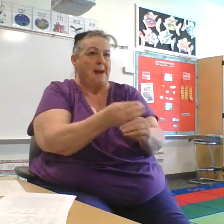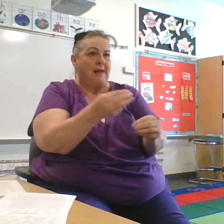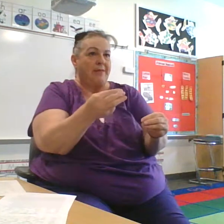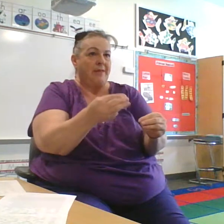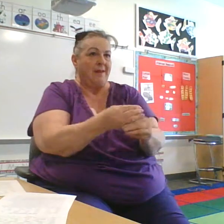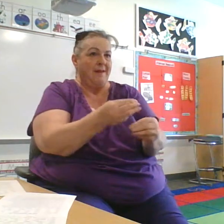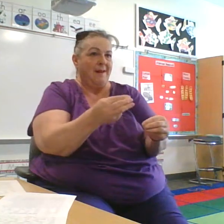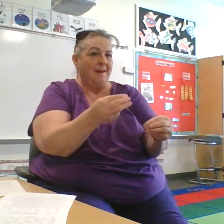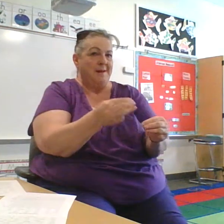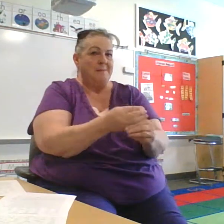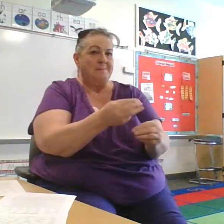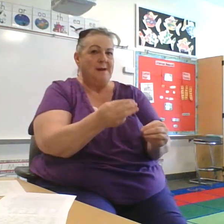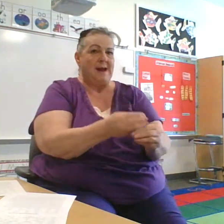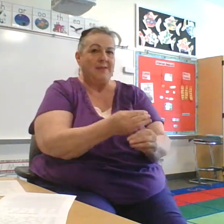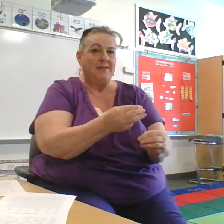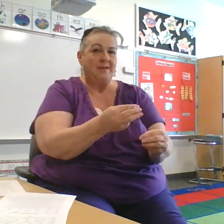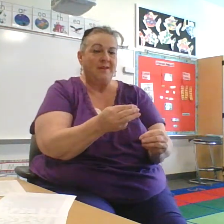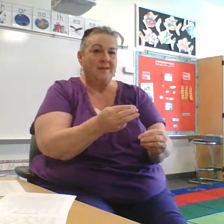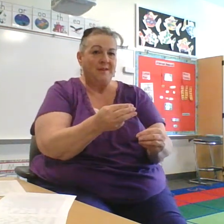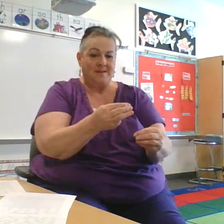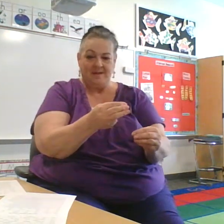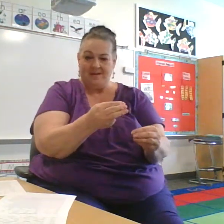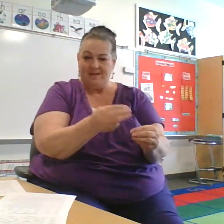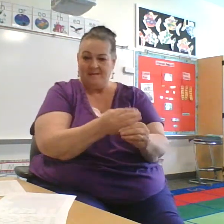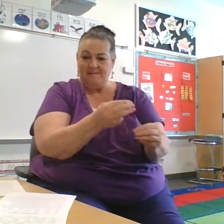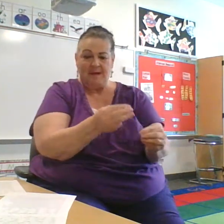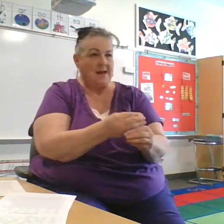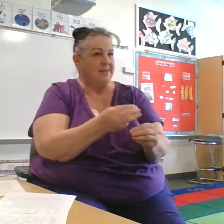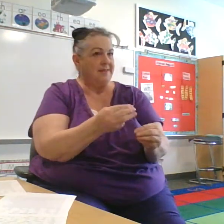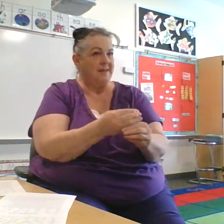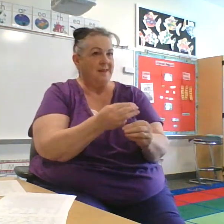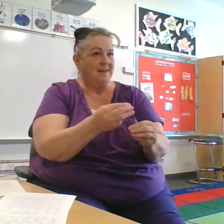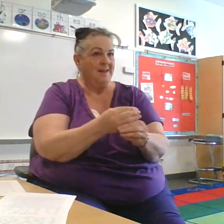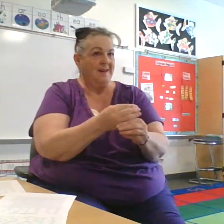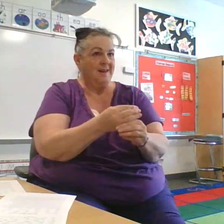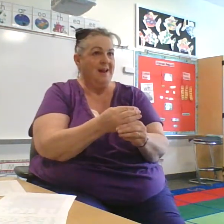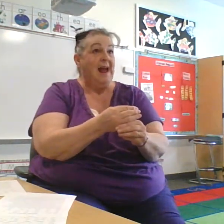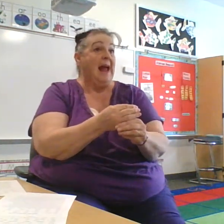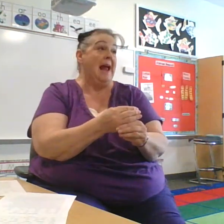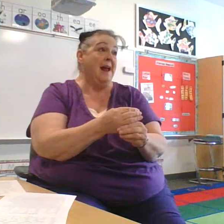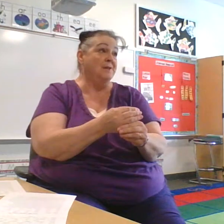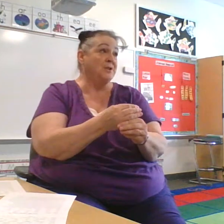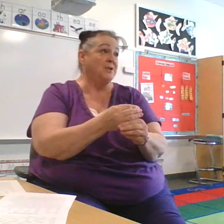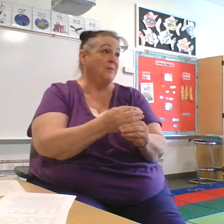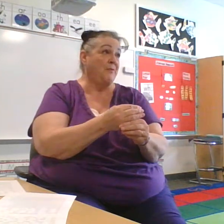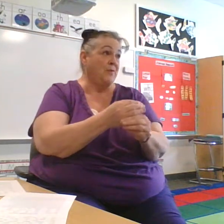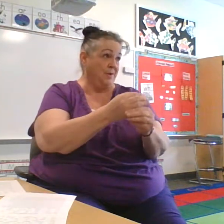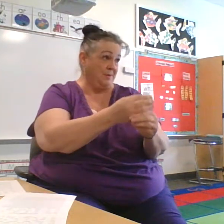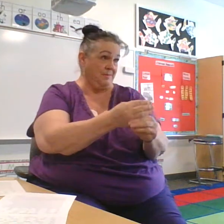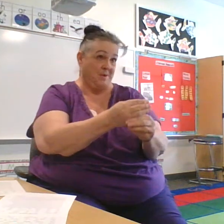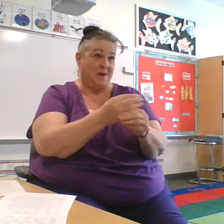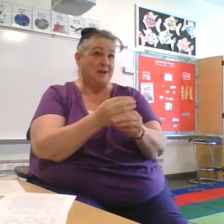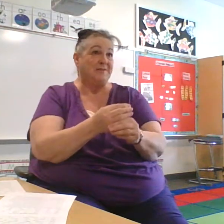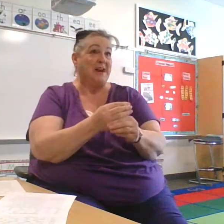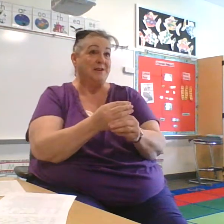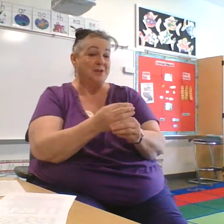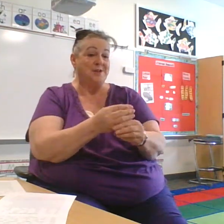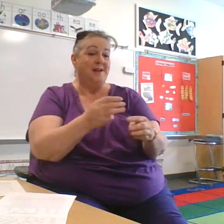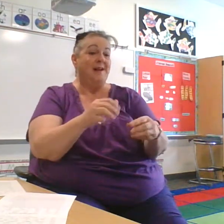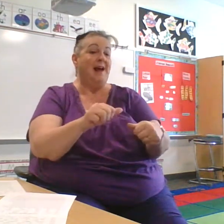Math, math, math. And just for your own edification,